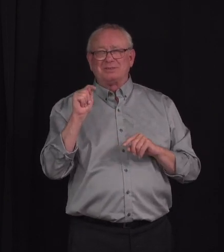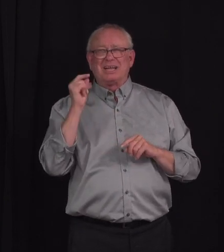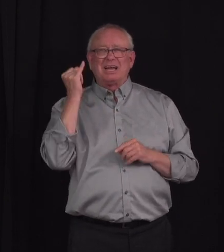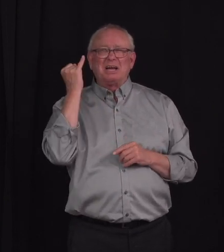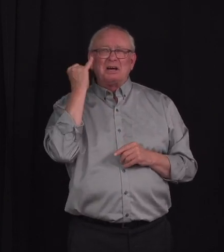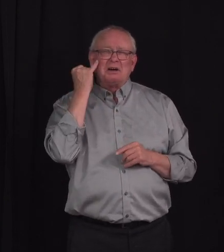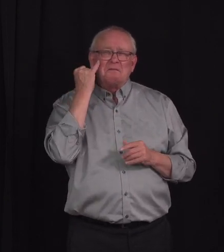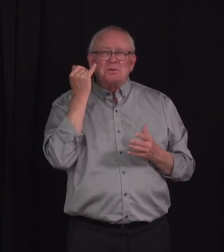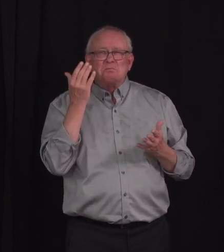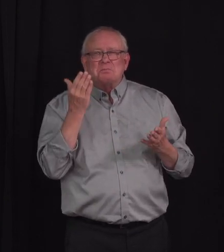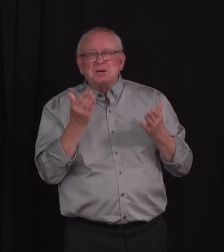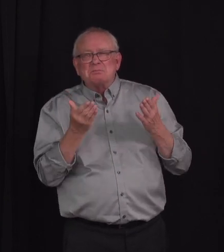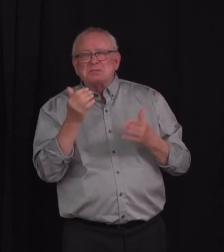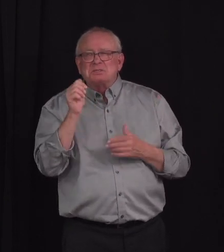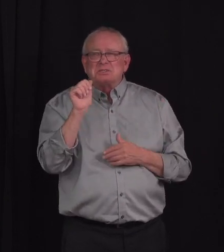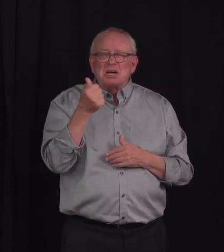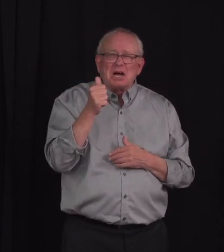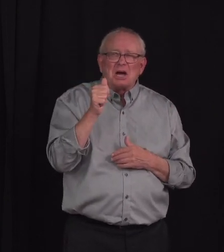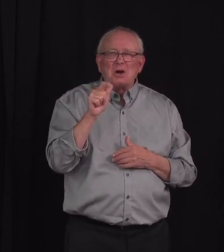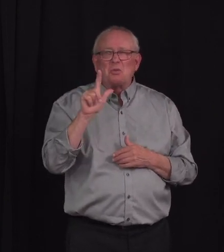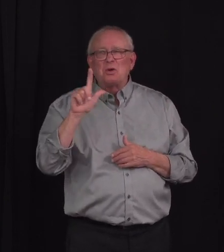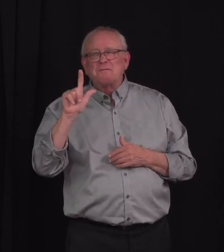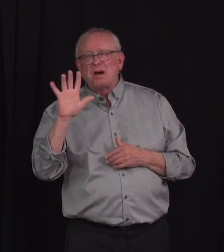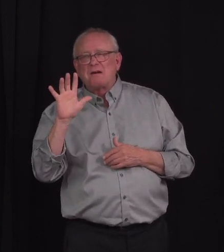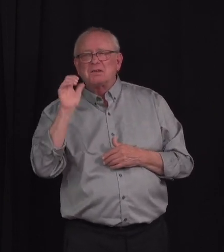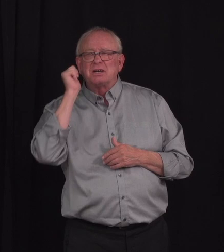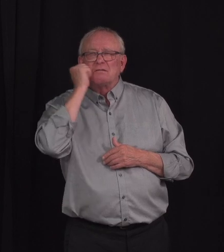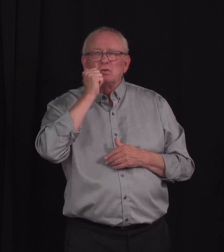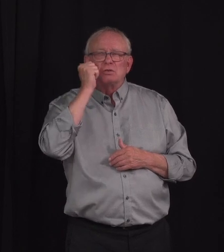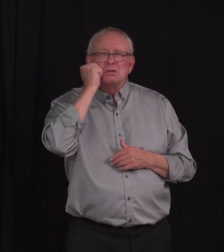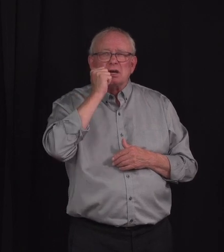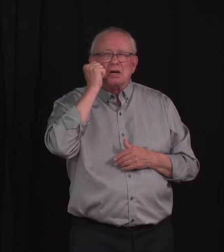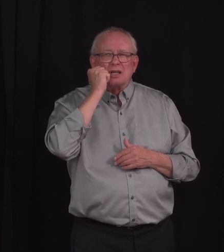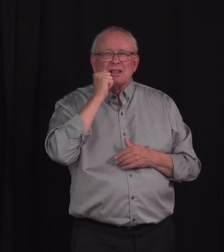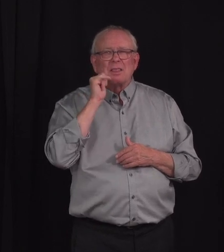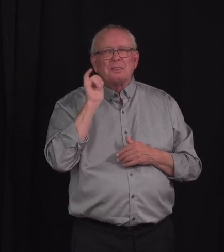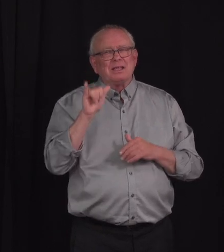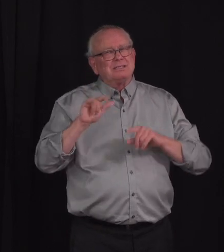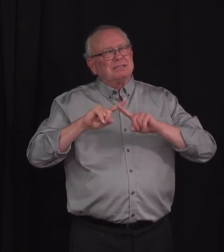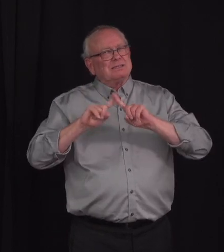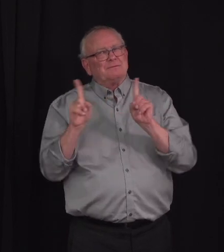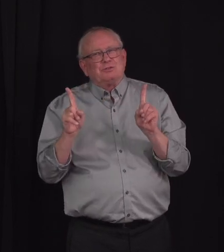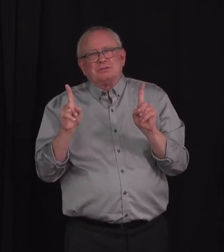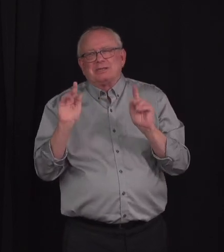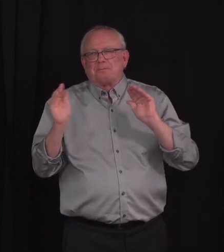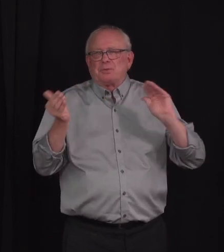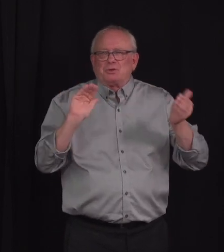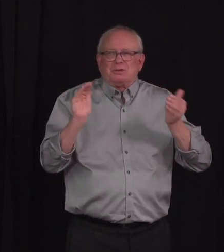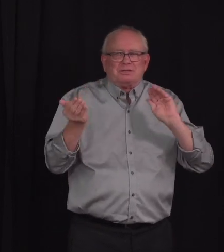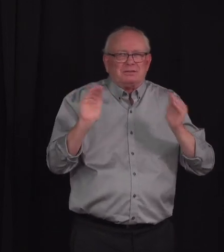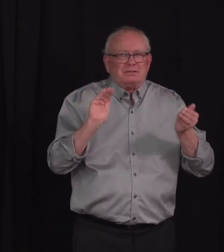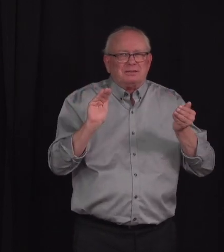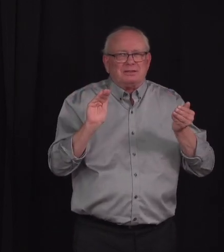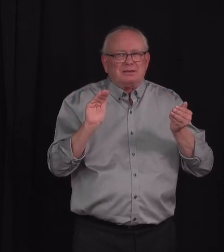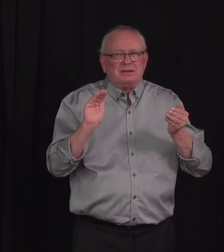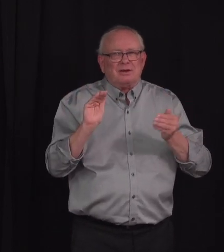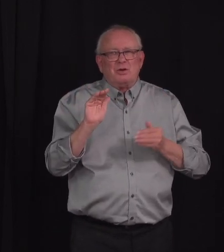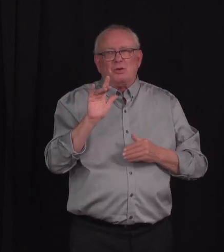25 cases a day, that's quite different than when we're seeing